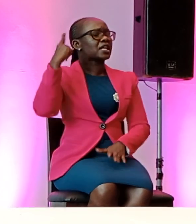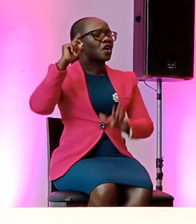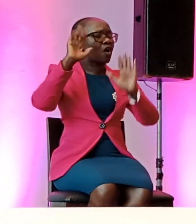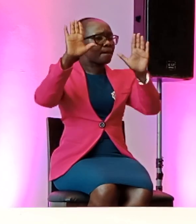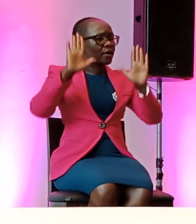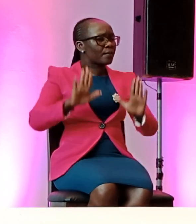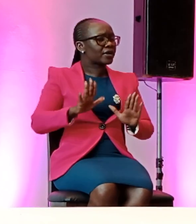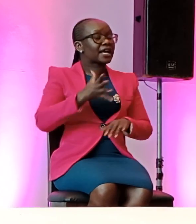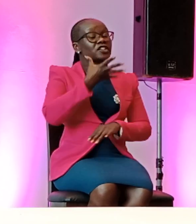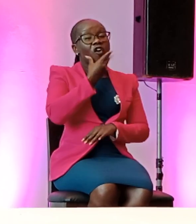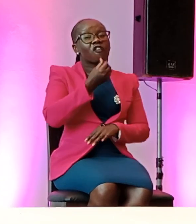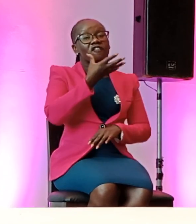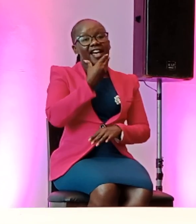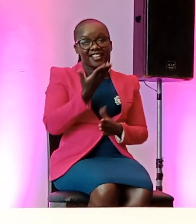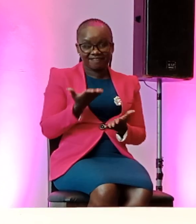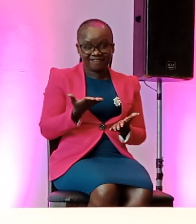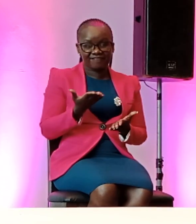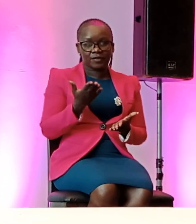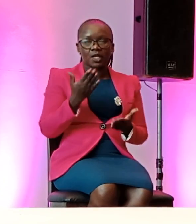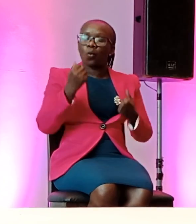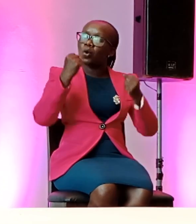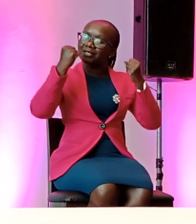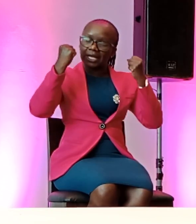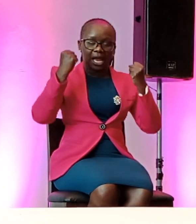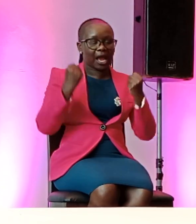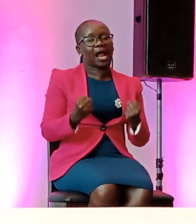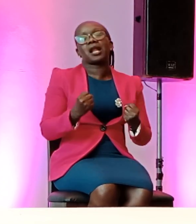importance of daddies, was hard.